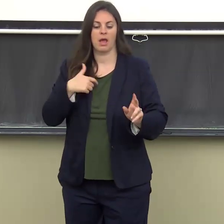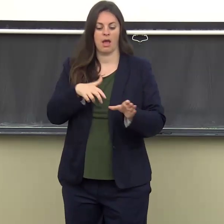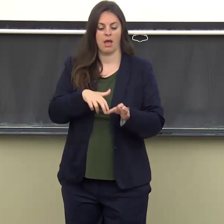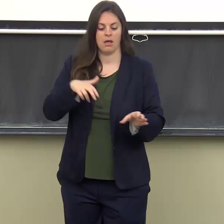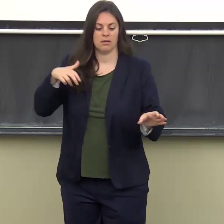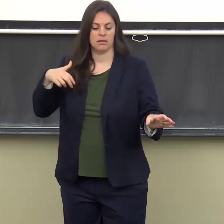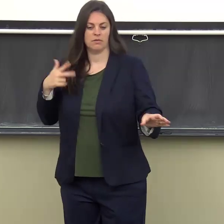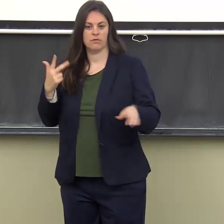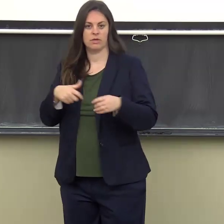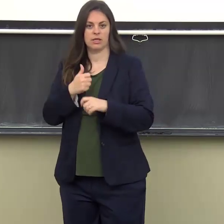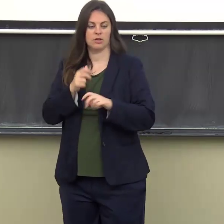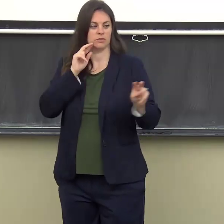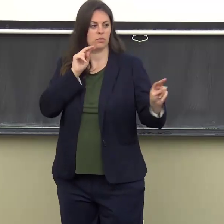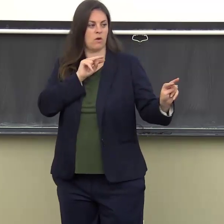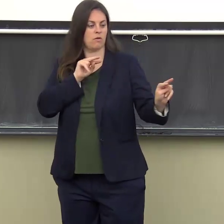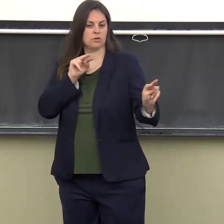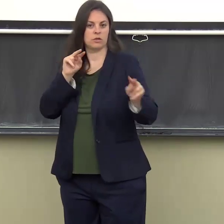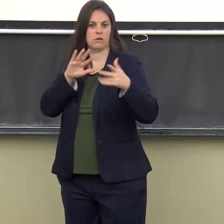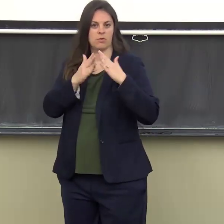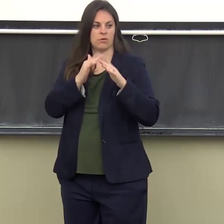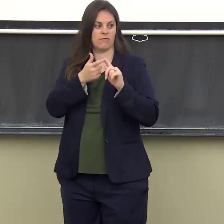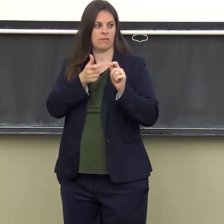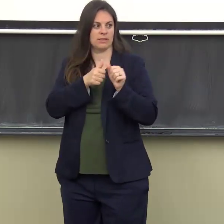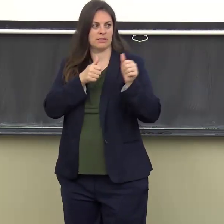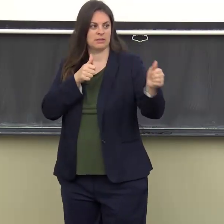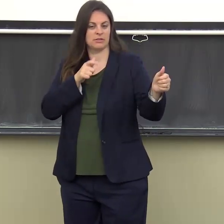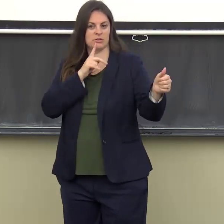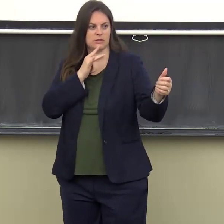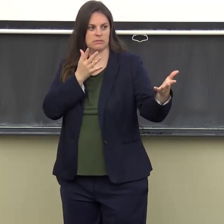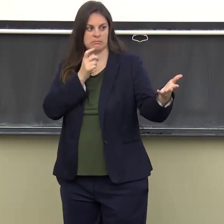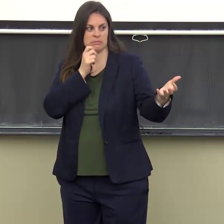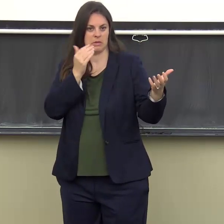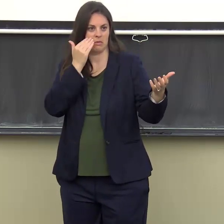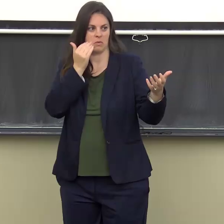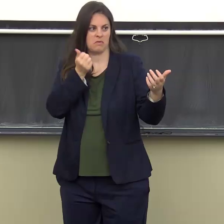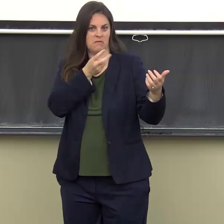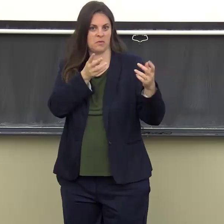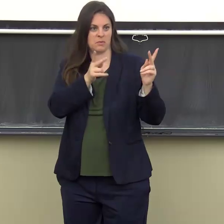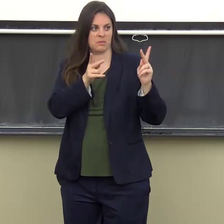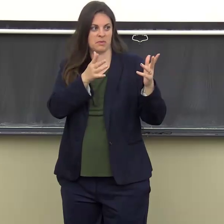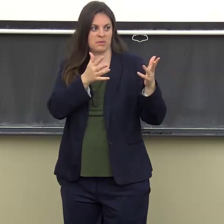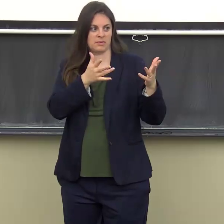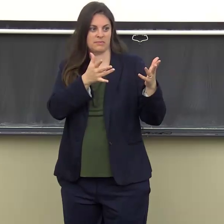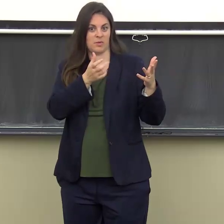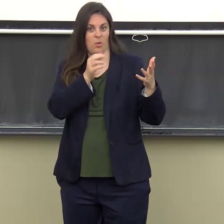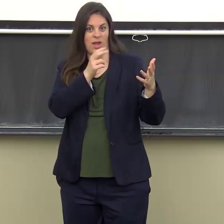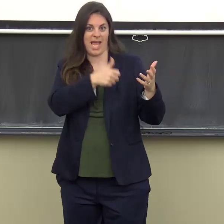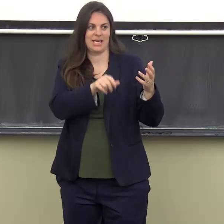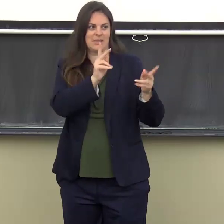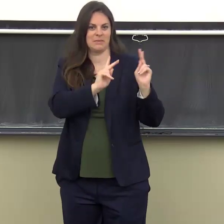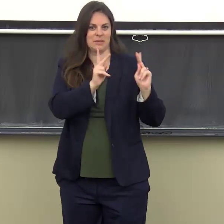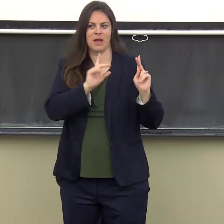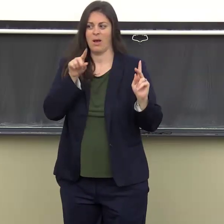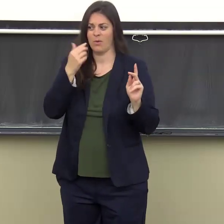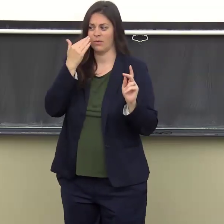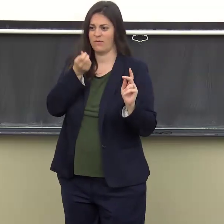a distance and not knowing hardly anybody, like I only know a few people even in this room, you